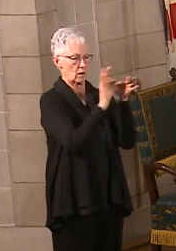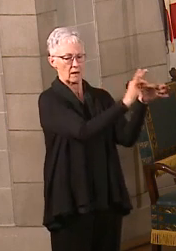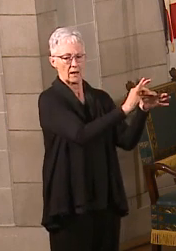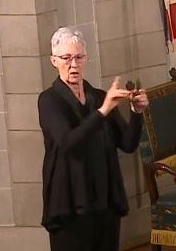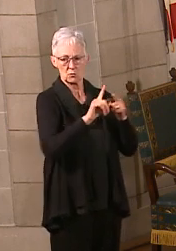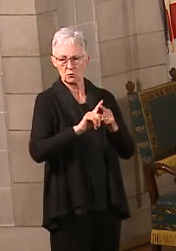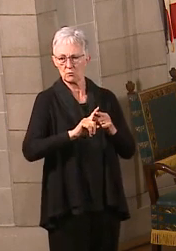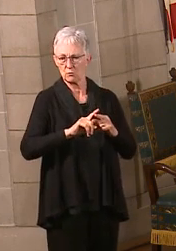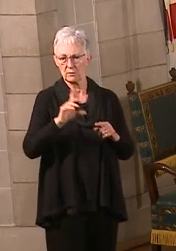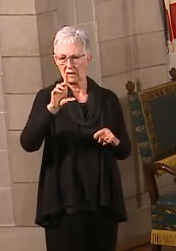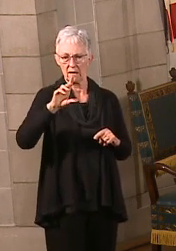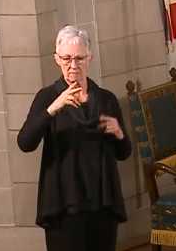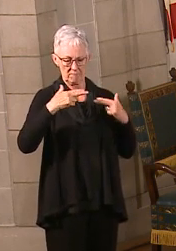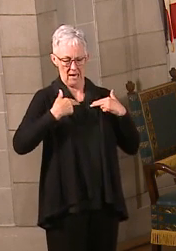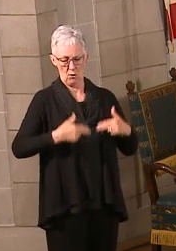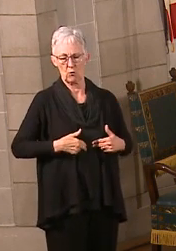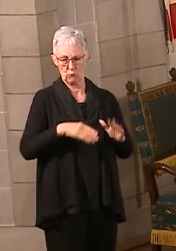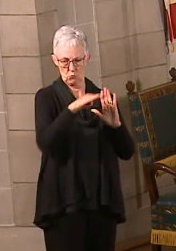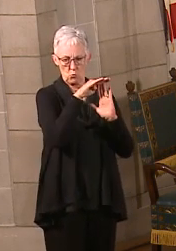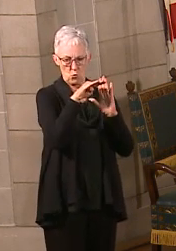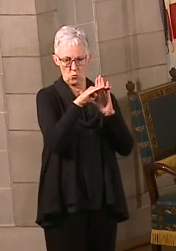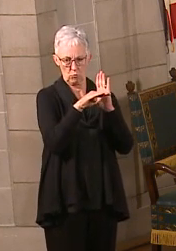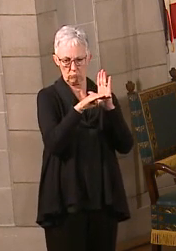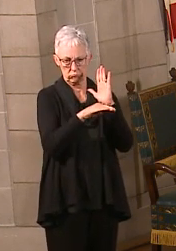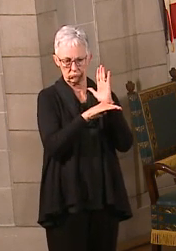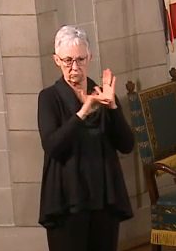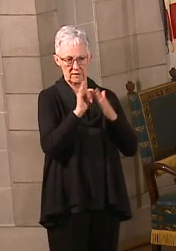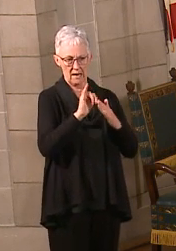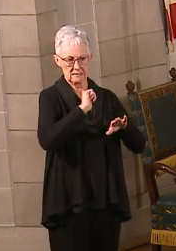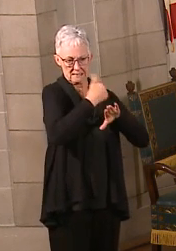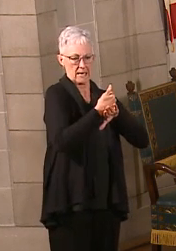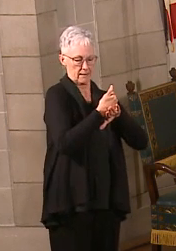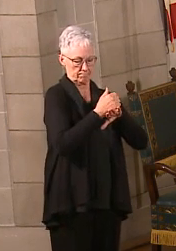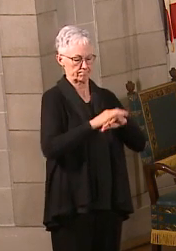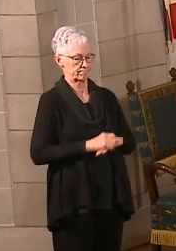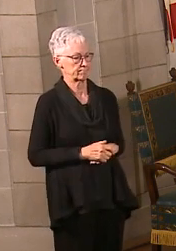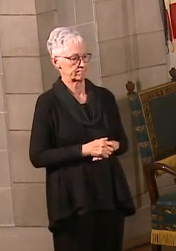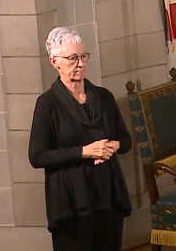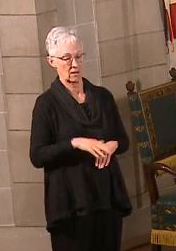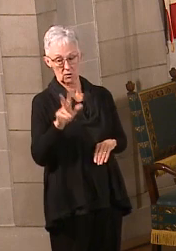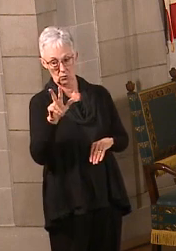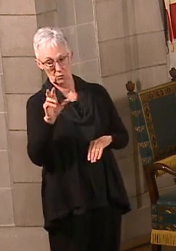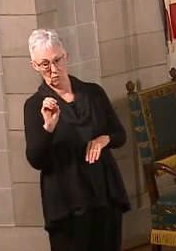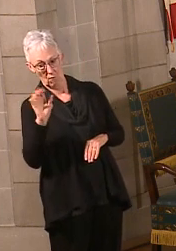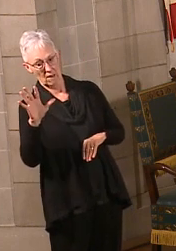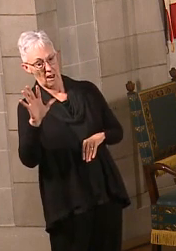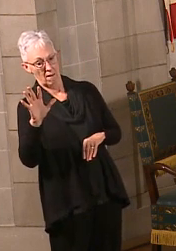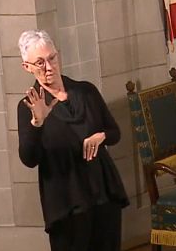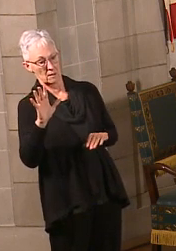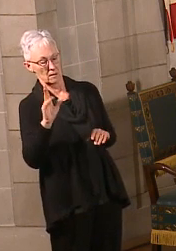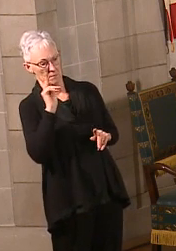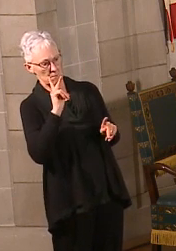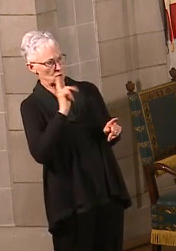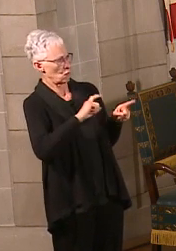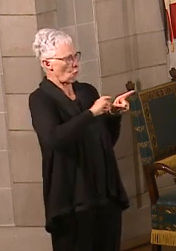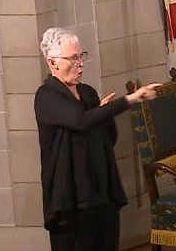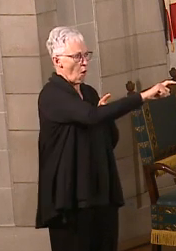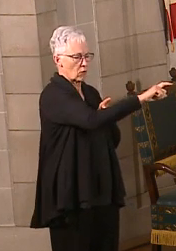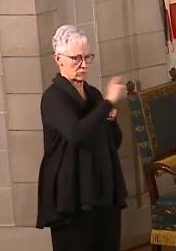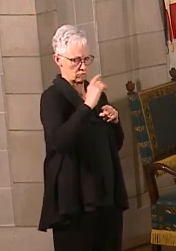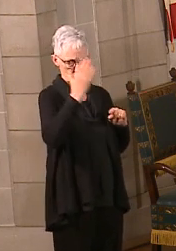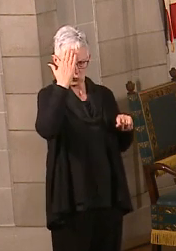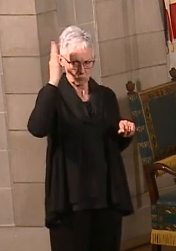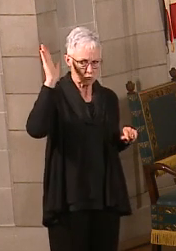place on March 26th. And we've had 305 contacts about suspected violations of social distancing through